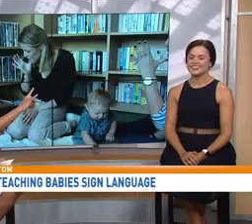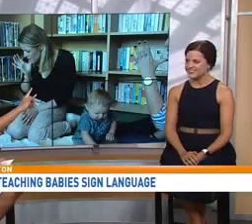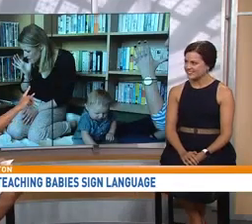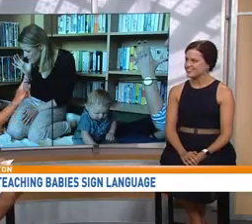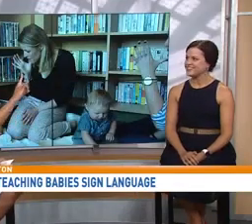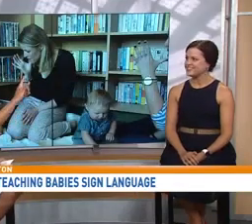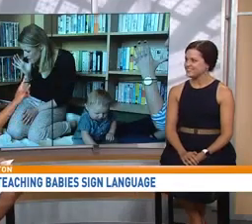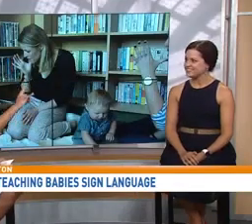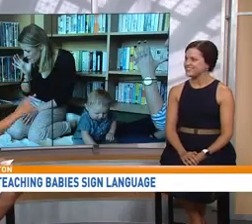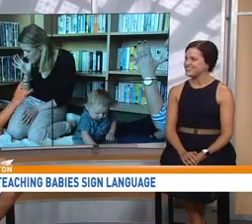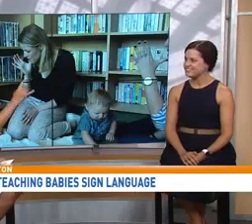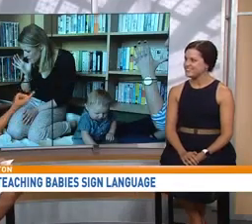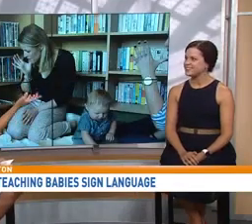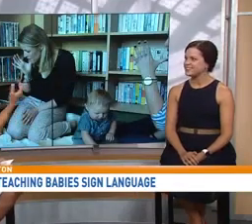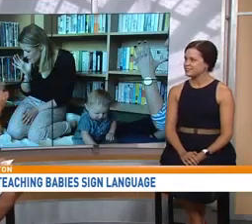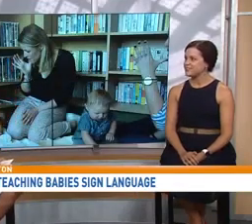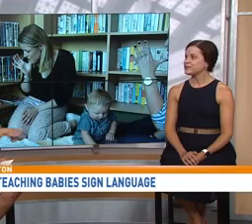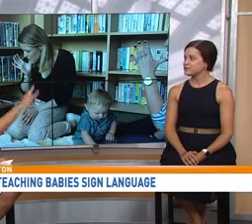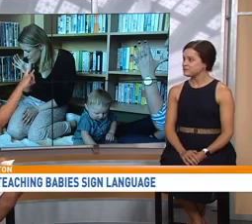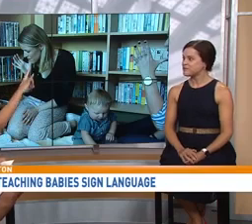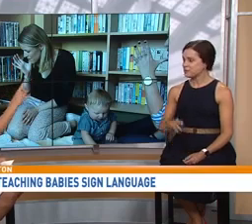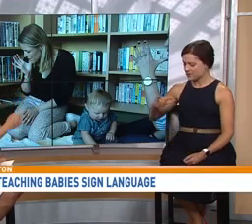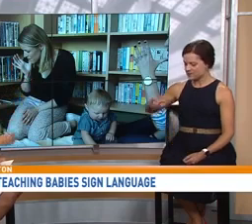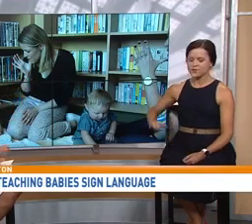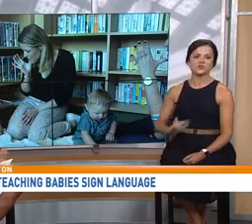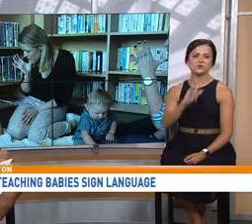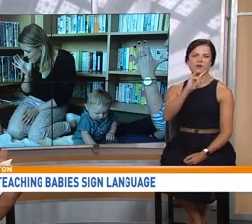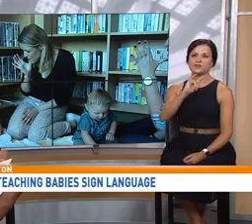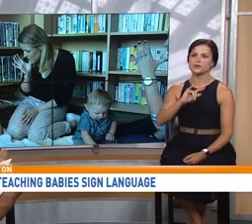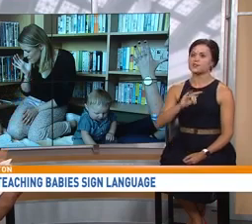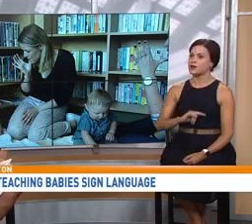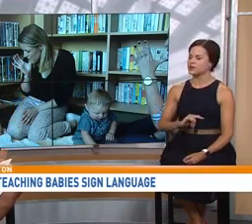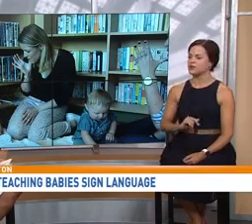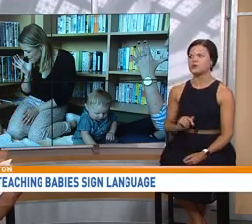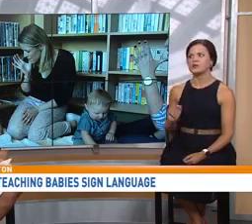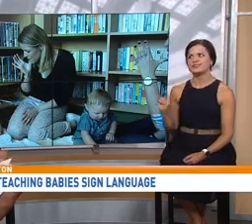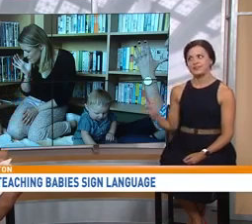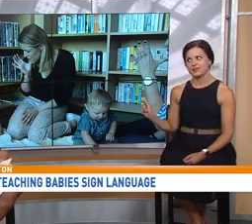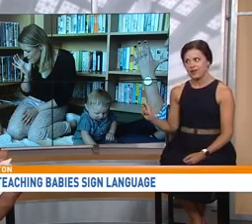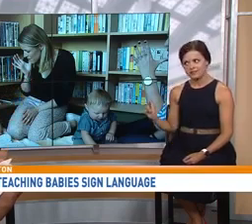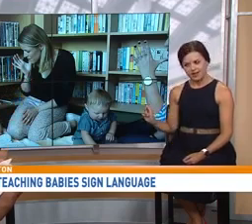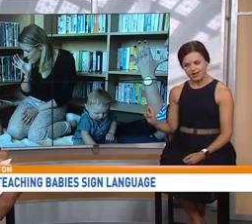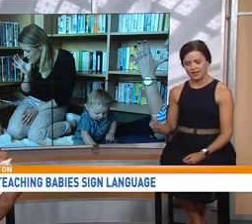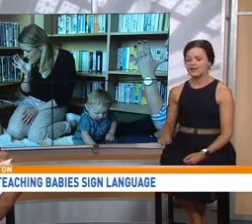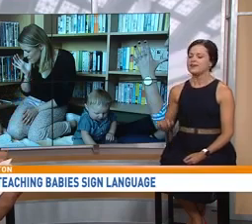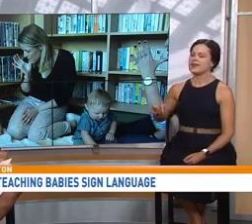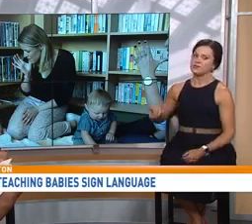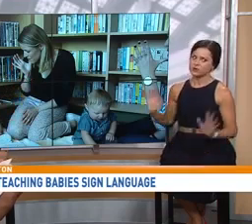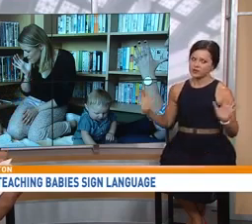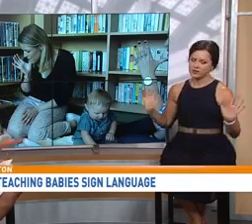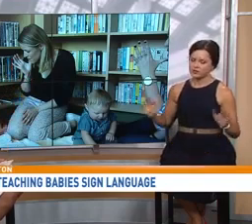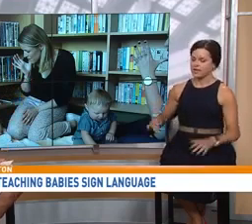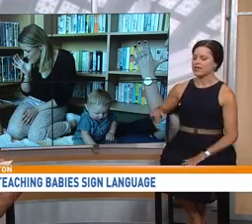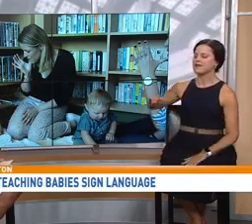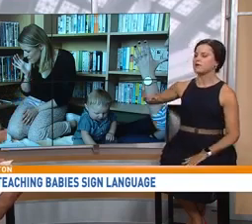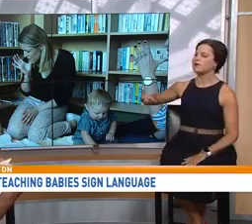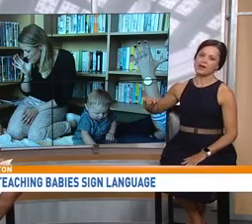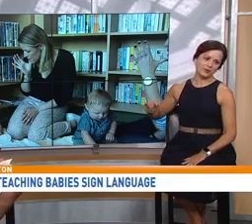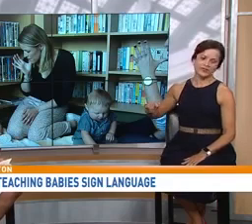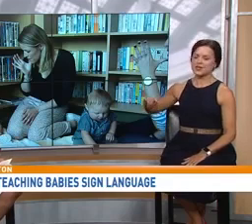first word, airplane, correct? The first word for my daughter, who will be 7 on Friday, happy birthday, Lorelai. Happy birthday. Happy birthday,